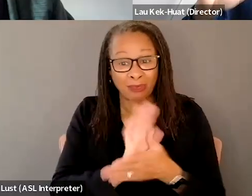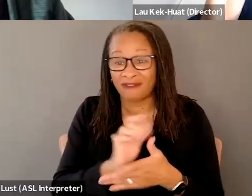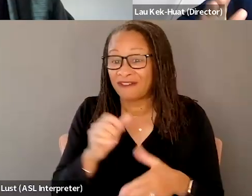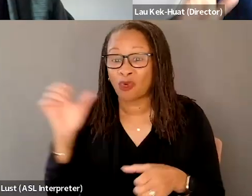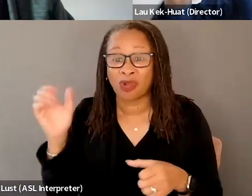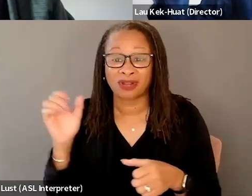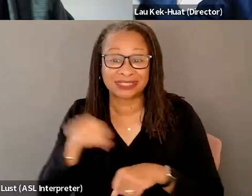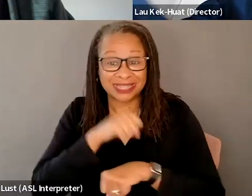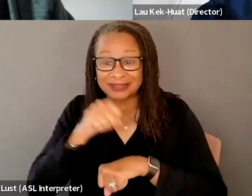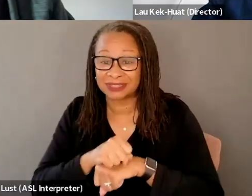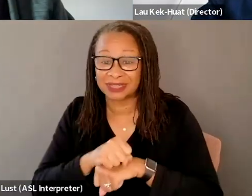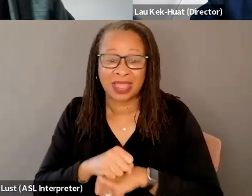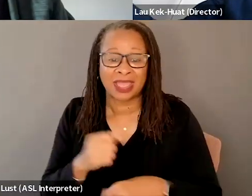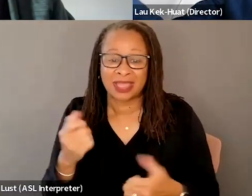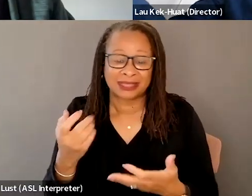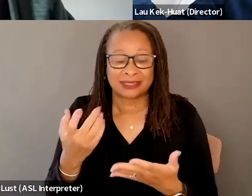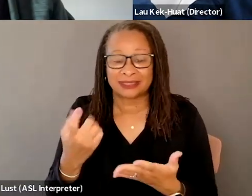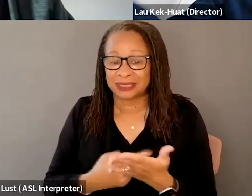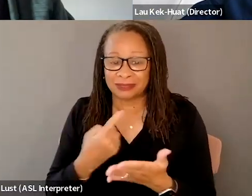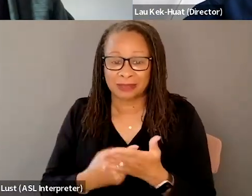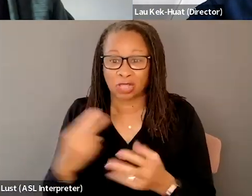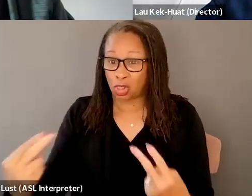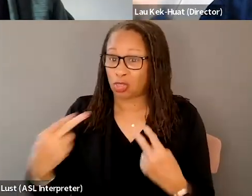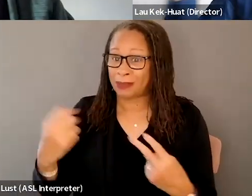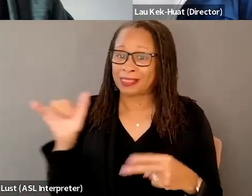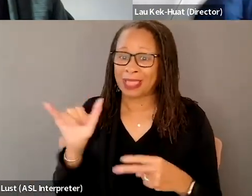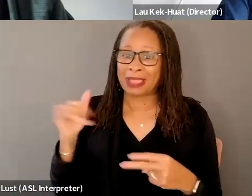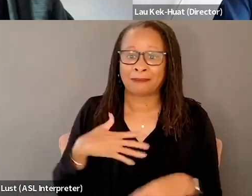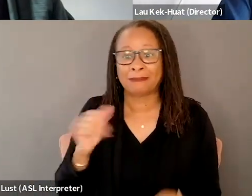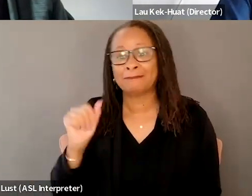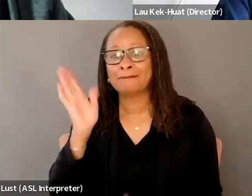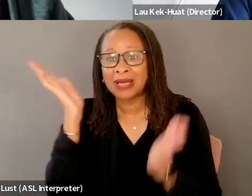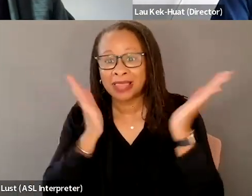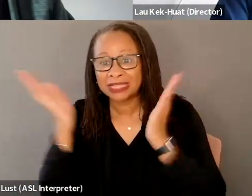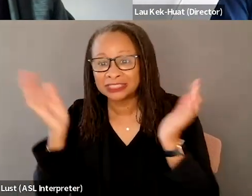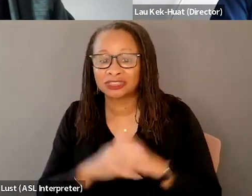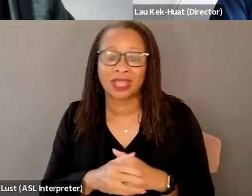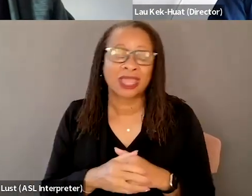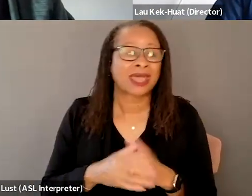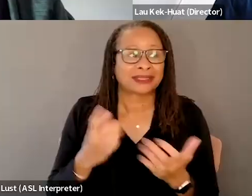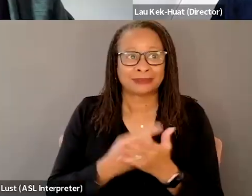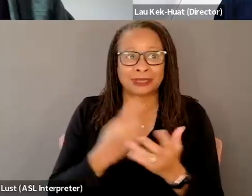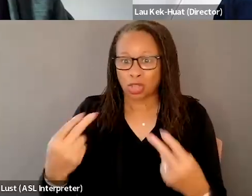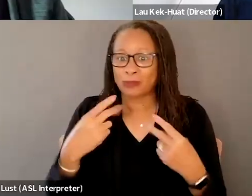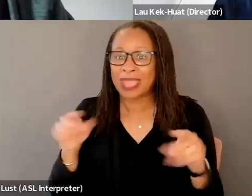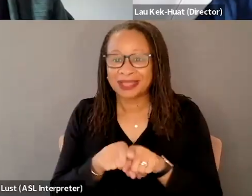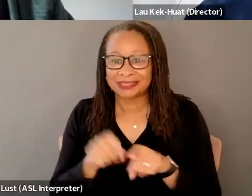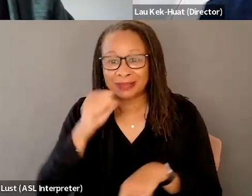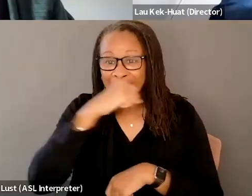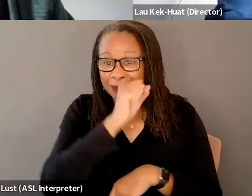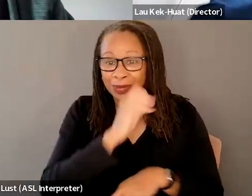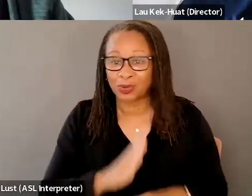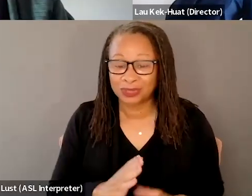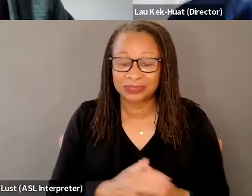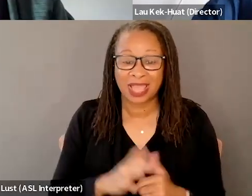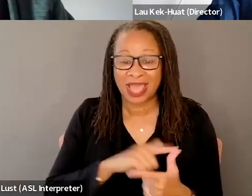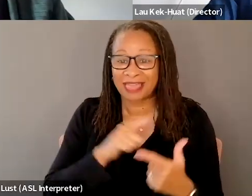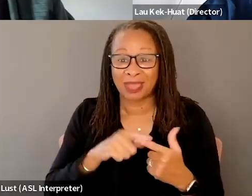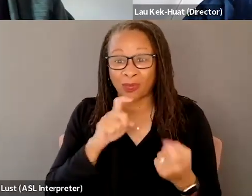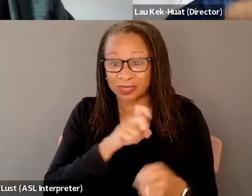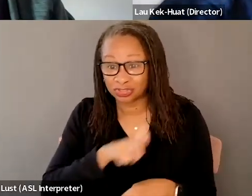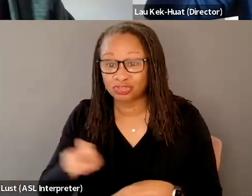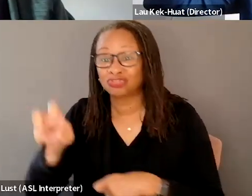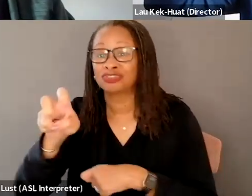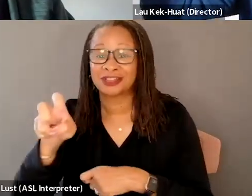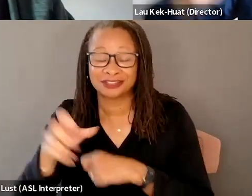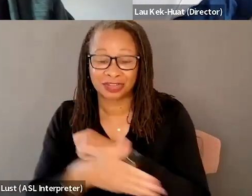but sometimes they treat me like I'm a Malaysian. Sometimes they treat me as I'm a Taiwanese. And then when I go to, it